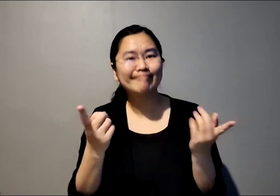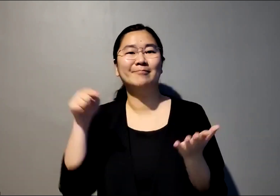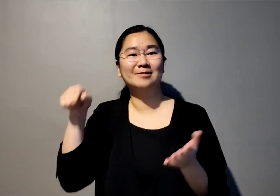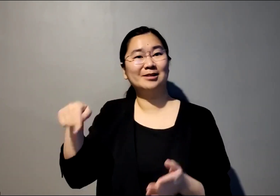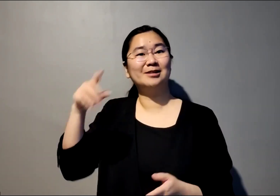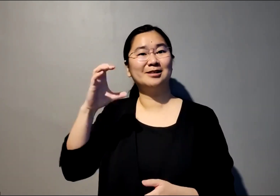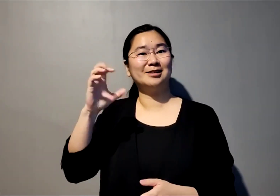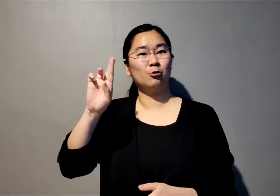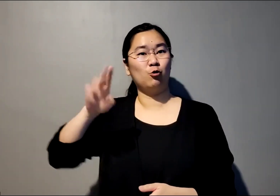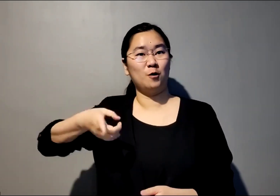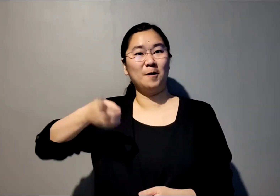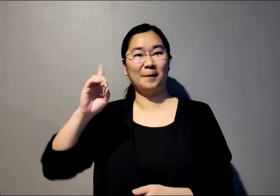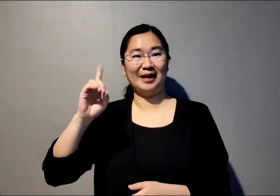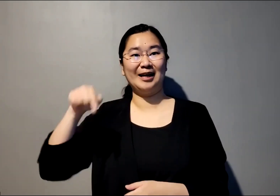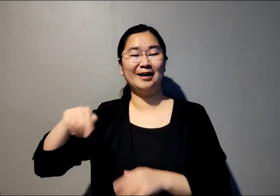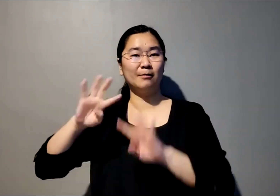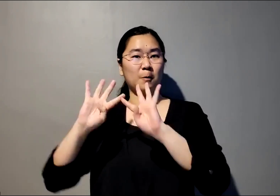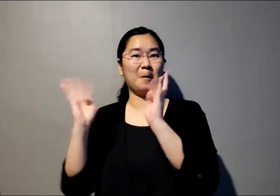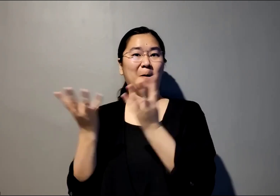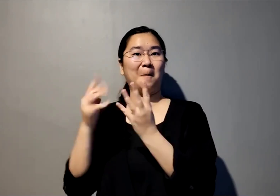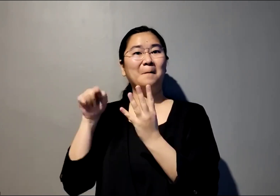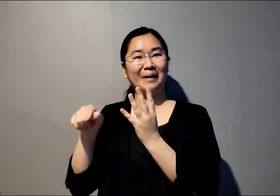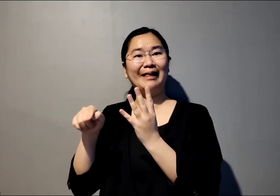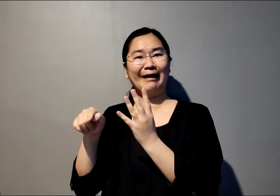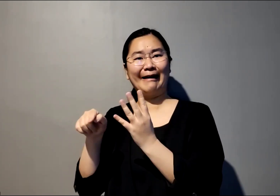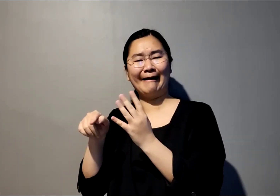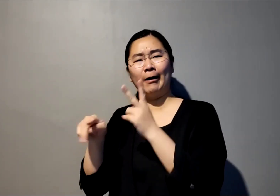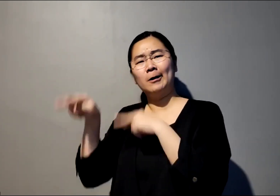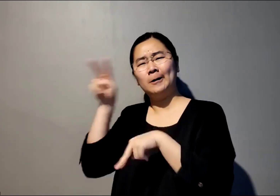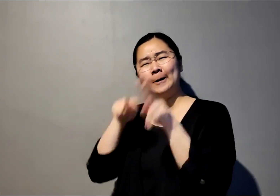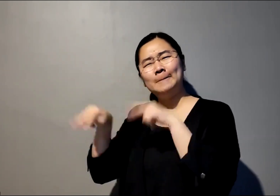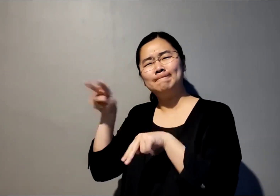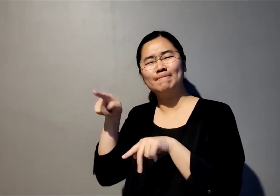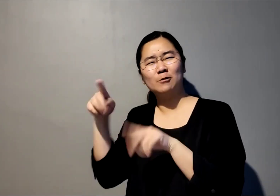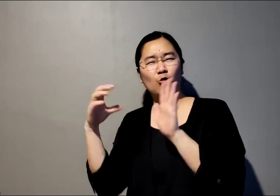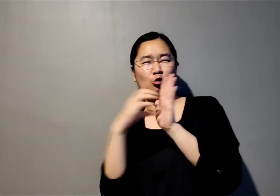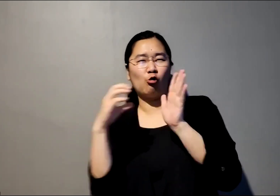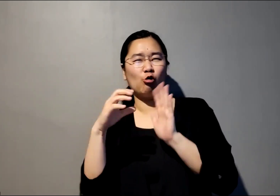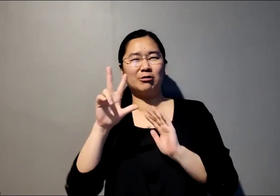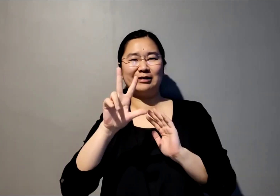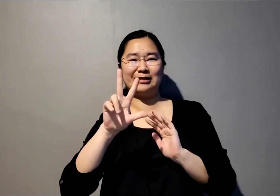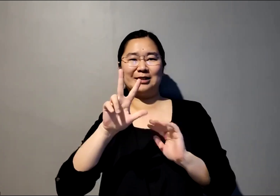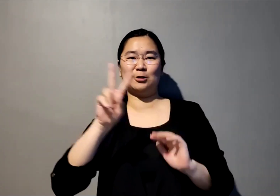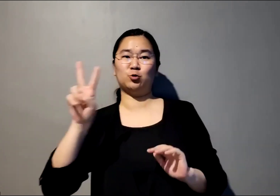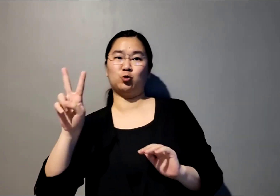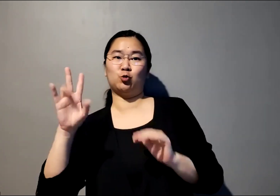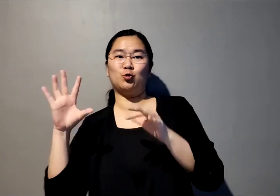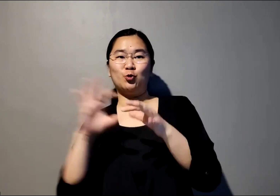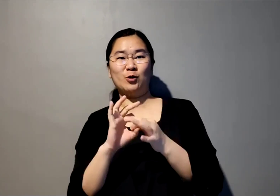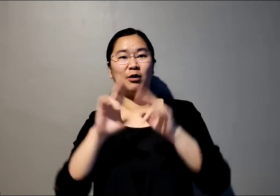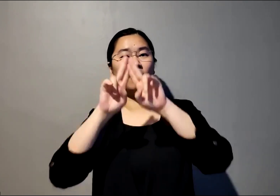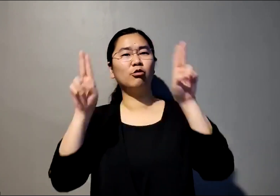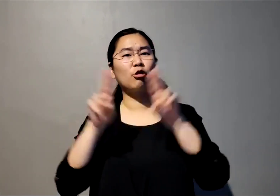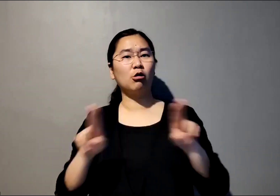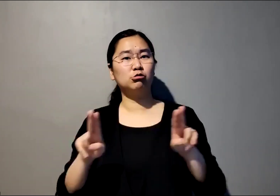international cooperation, make sure that international cooperation programs are